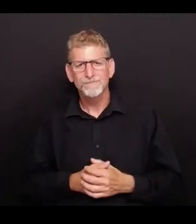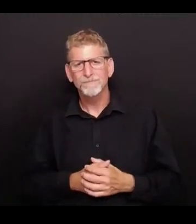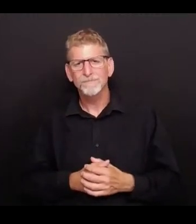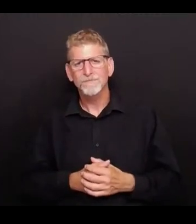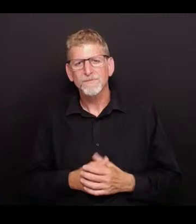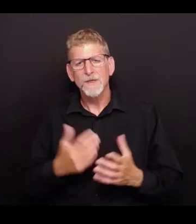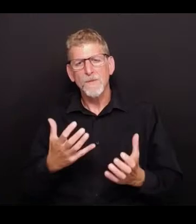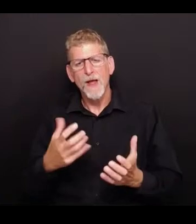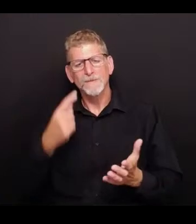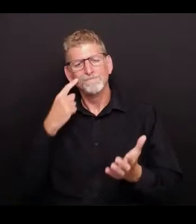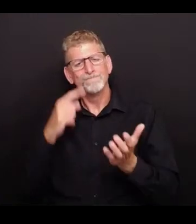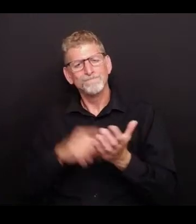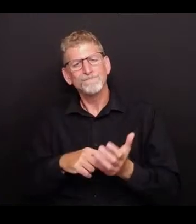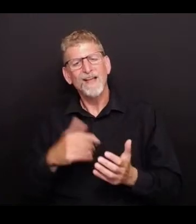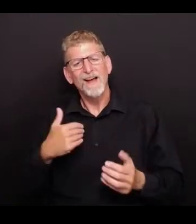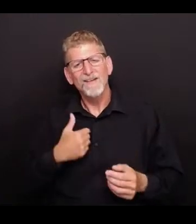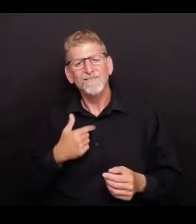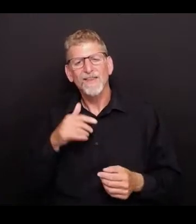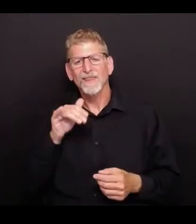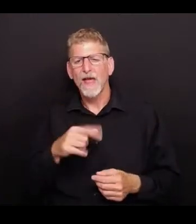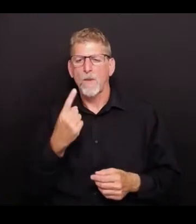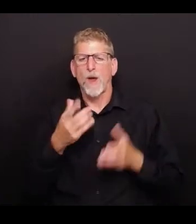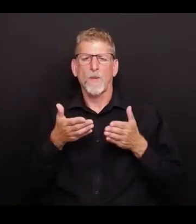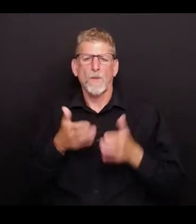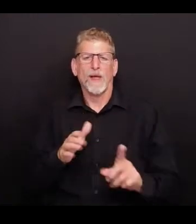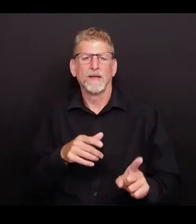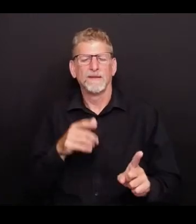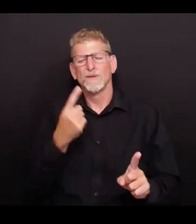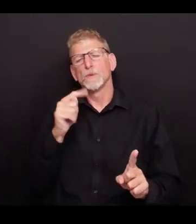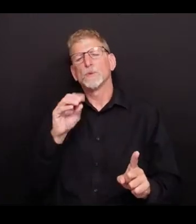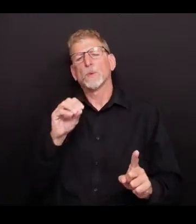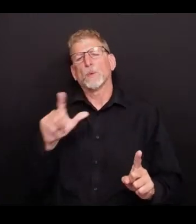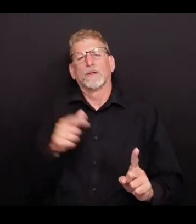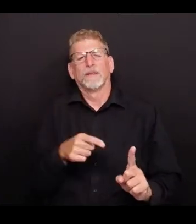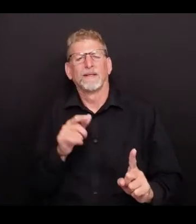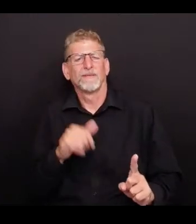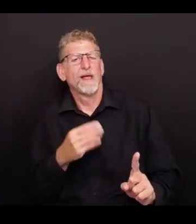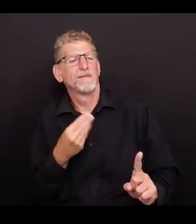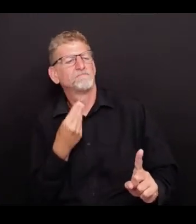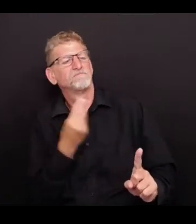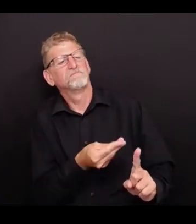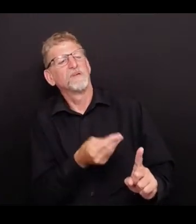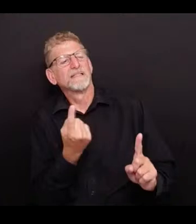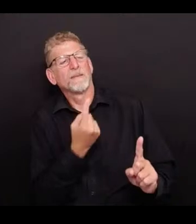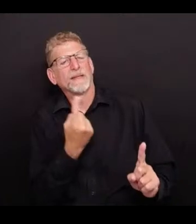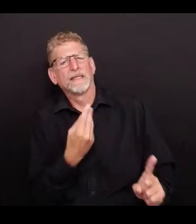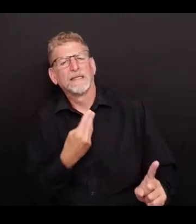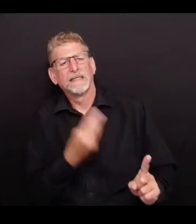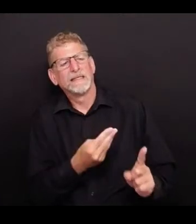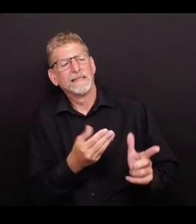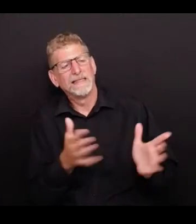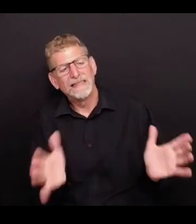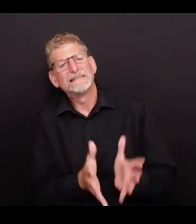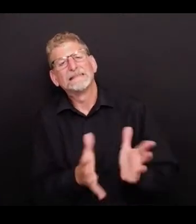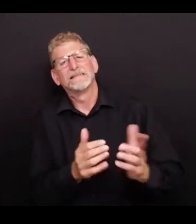that this is a tool that we have used. We've used it with completion